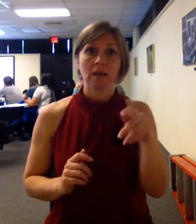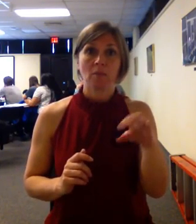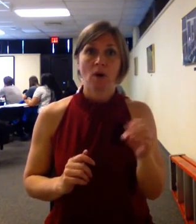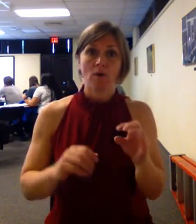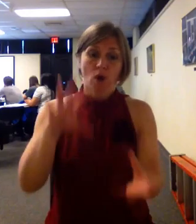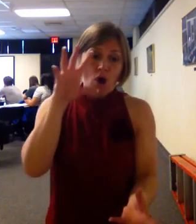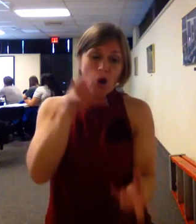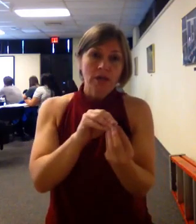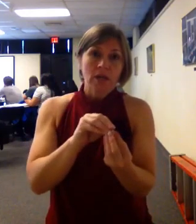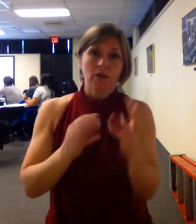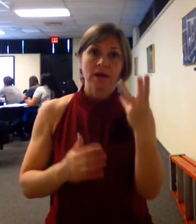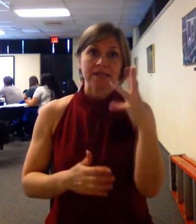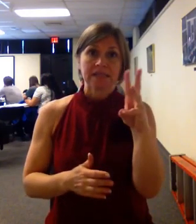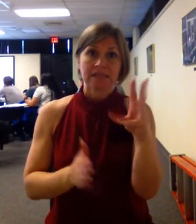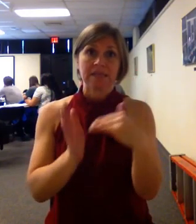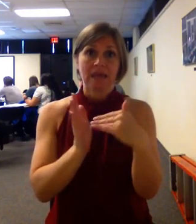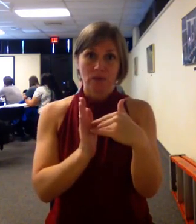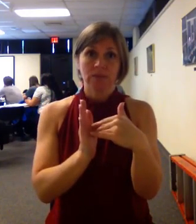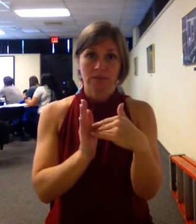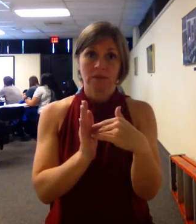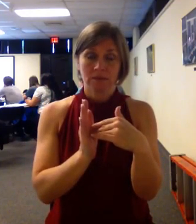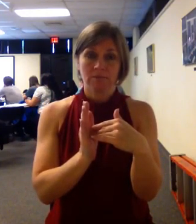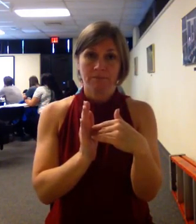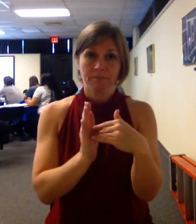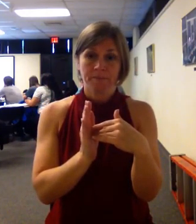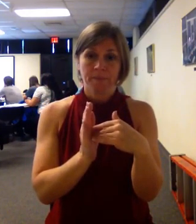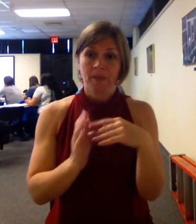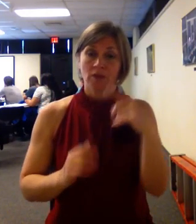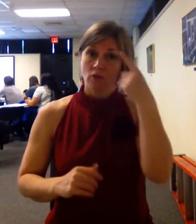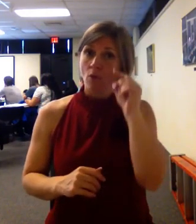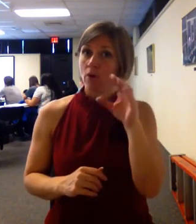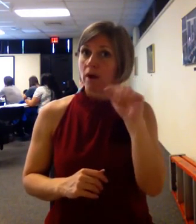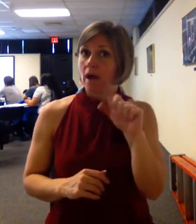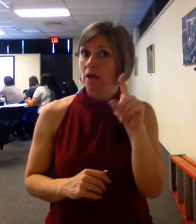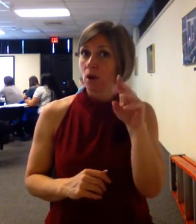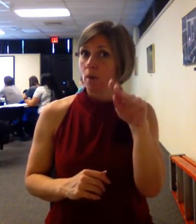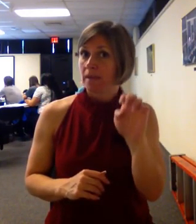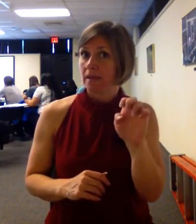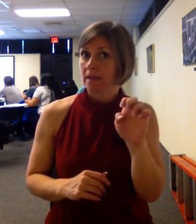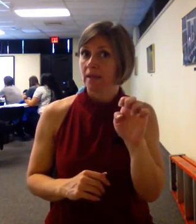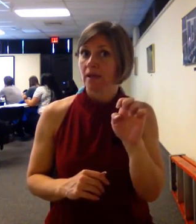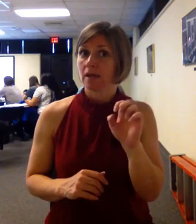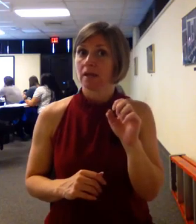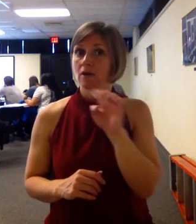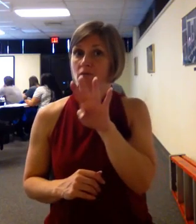your portfolio. So for Adobe, you've got 6,000 up to 16,000, so